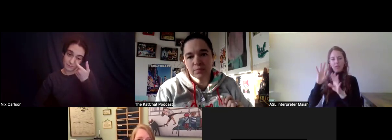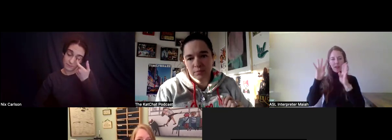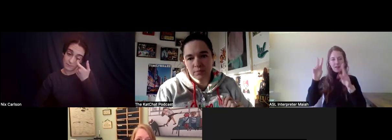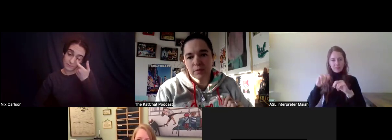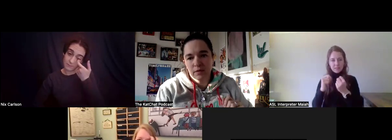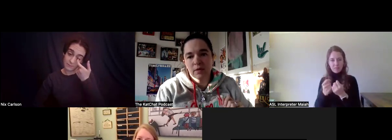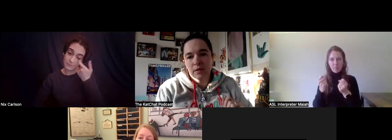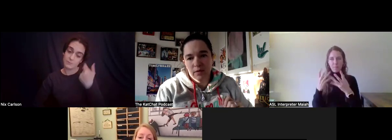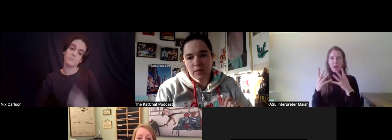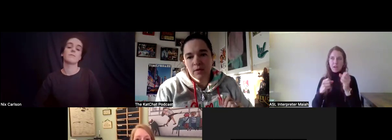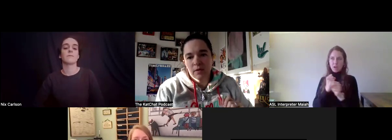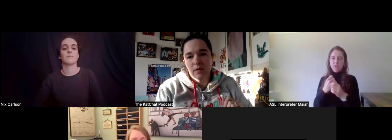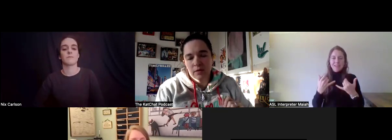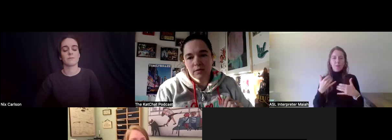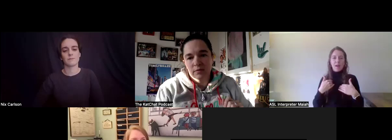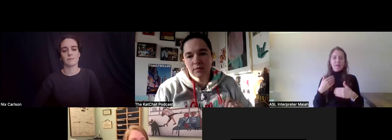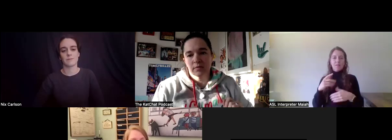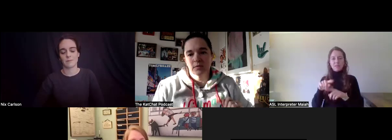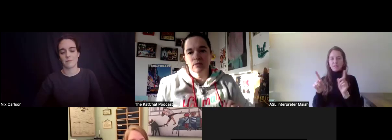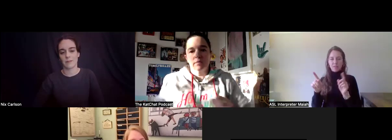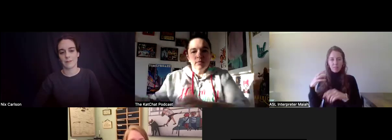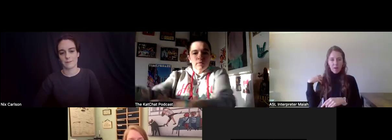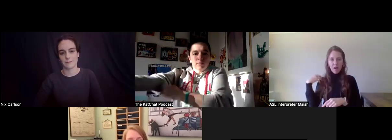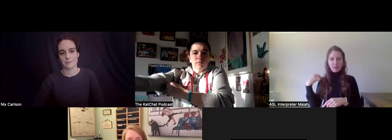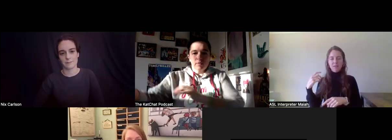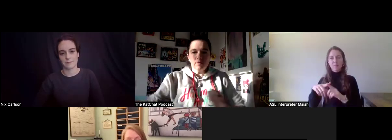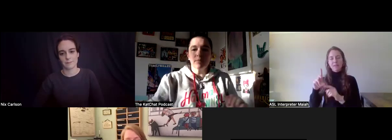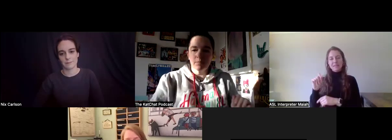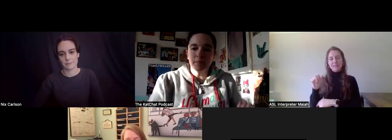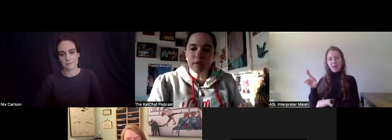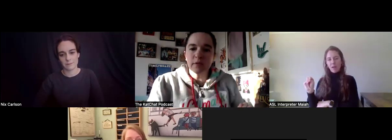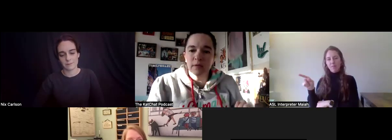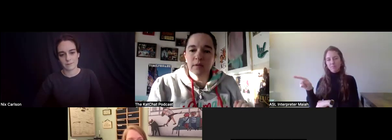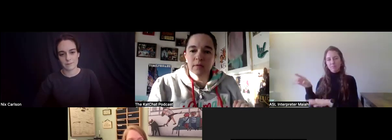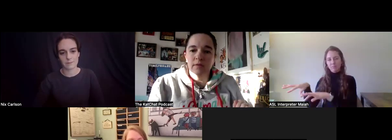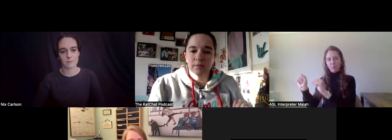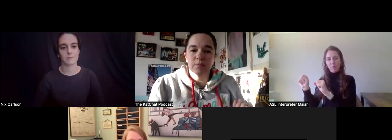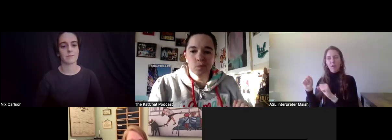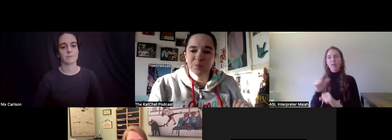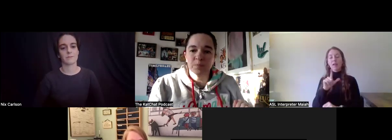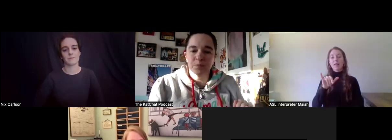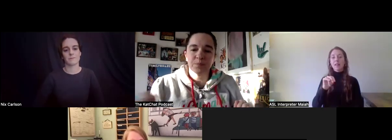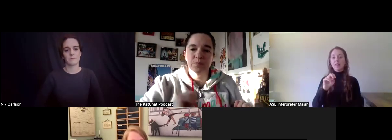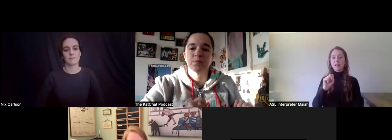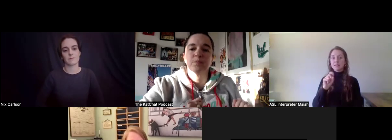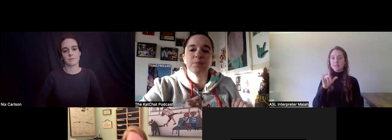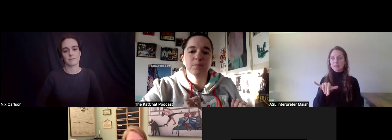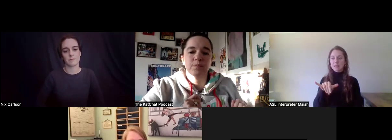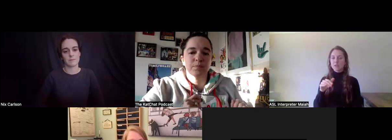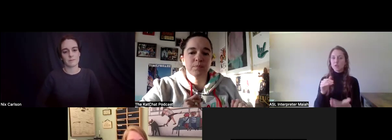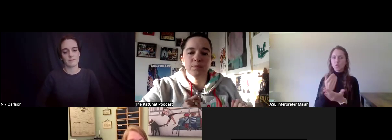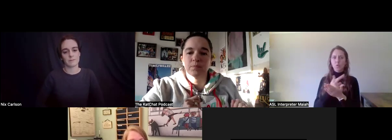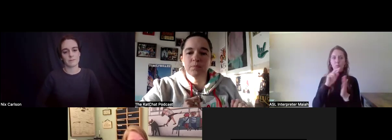boss in Darren Abbott. So Darren is the chief brand officer and Lindsay has taken this new